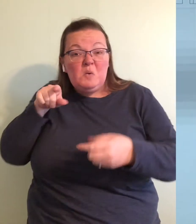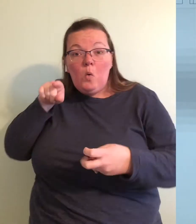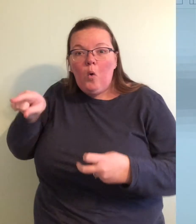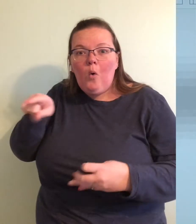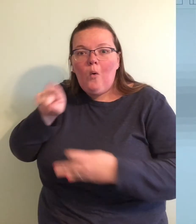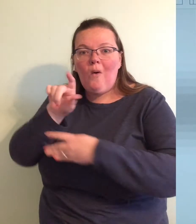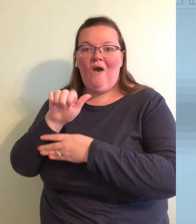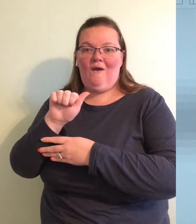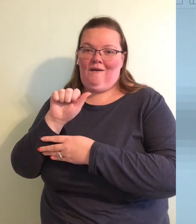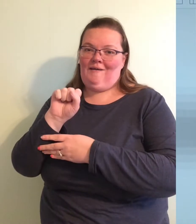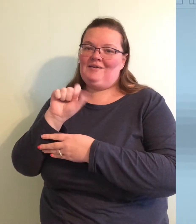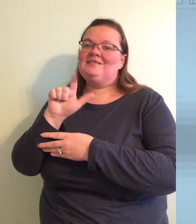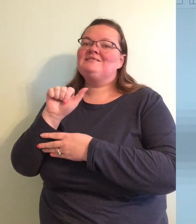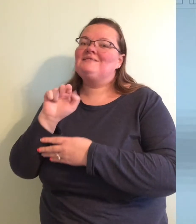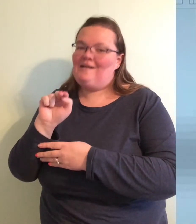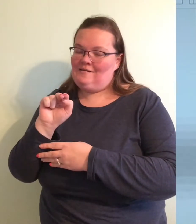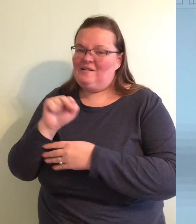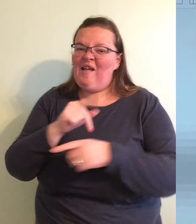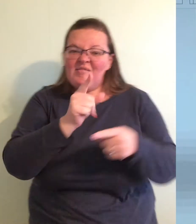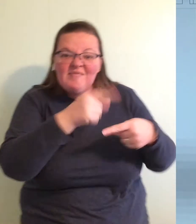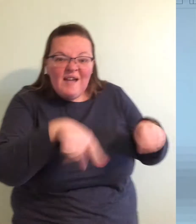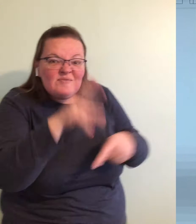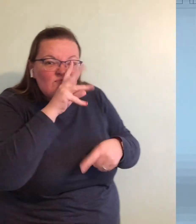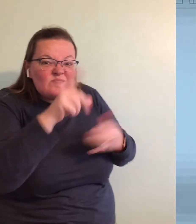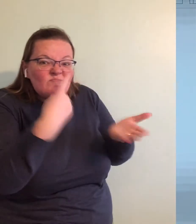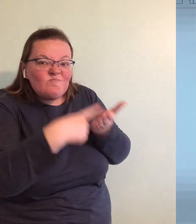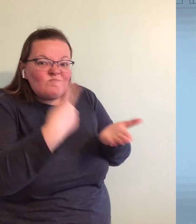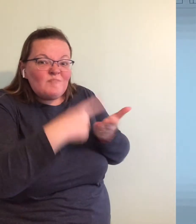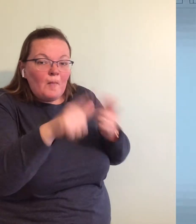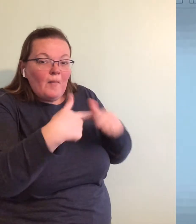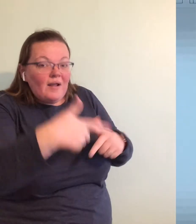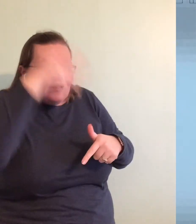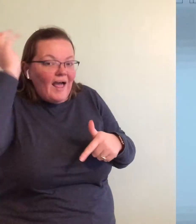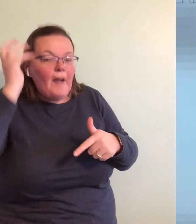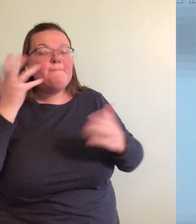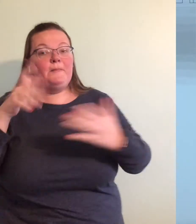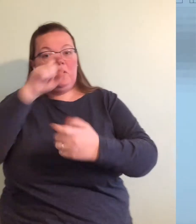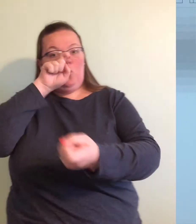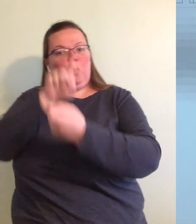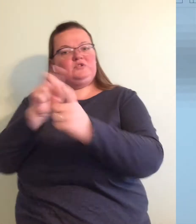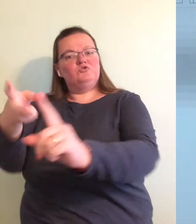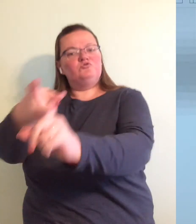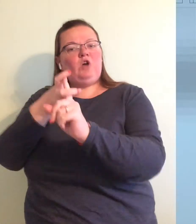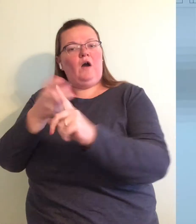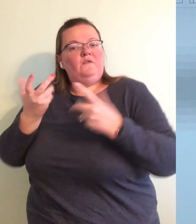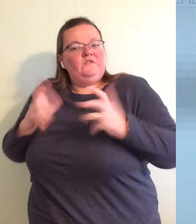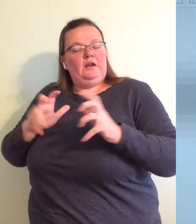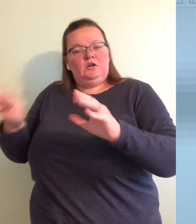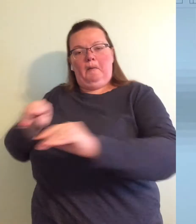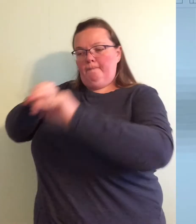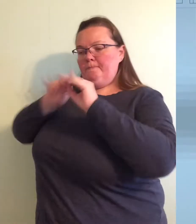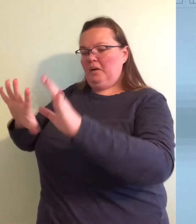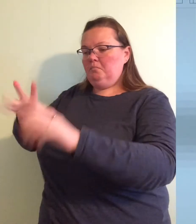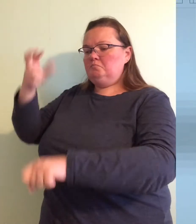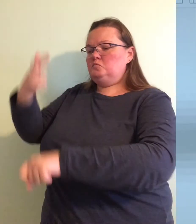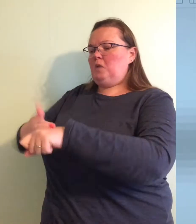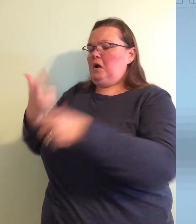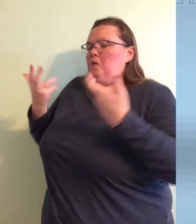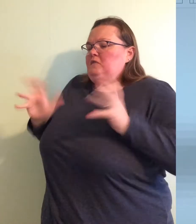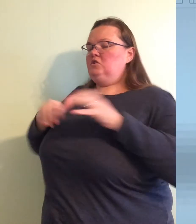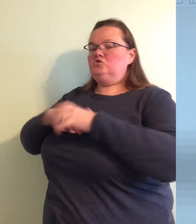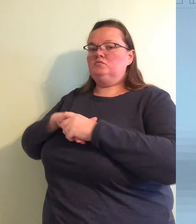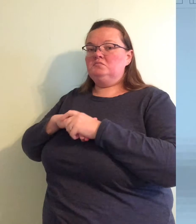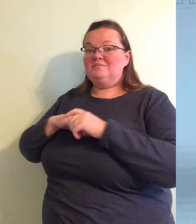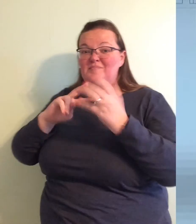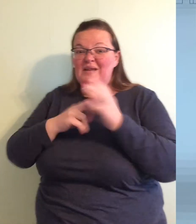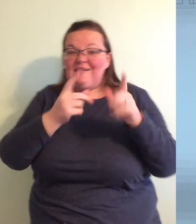is the great lion Aslan that they were talking about. She's caught him already and turned him into stone. So that's the